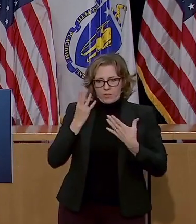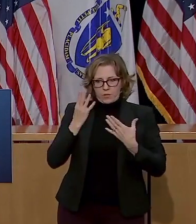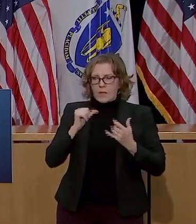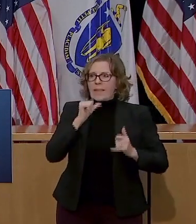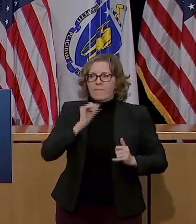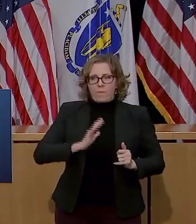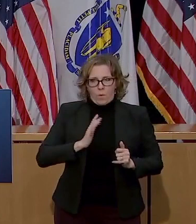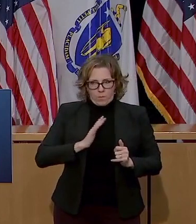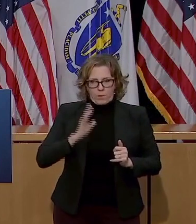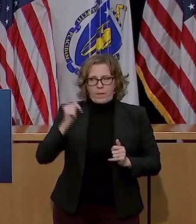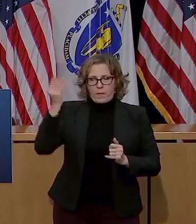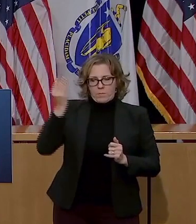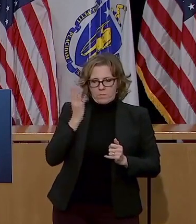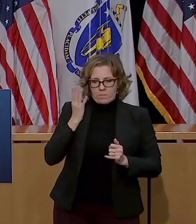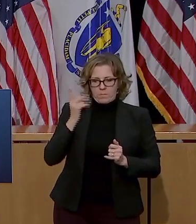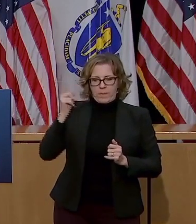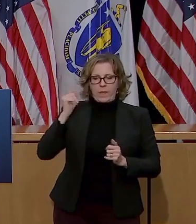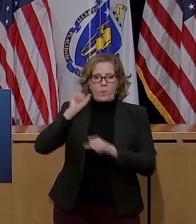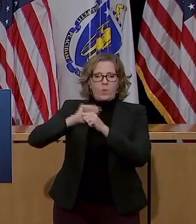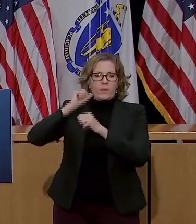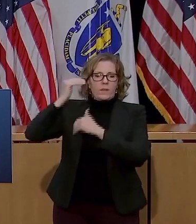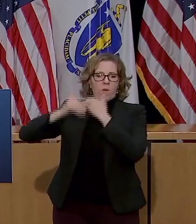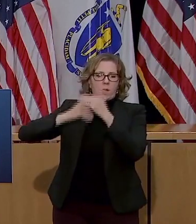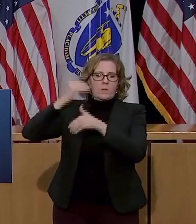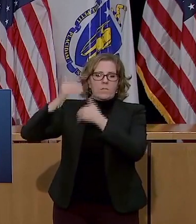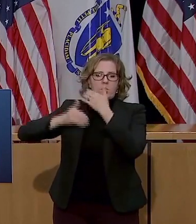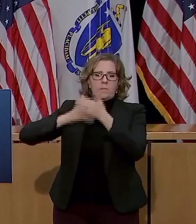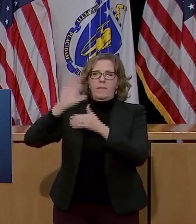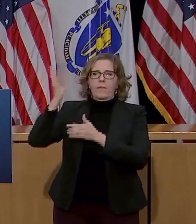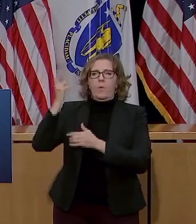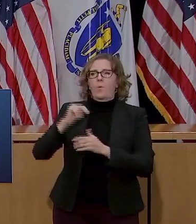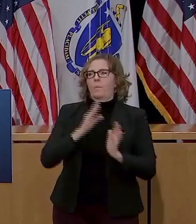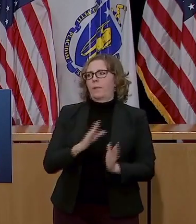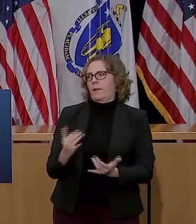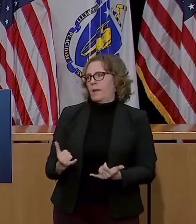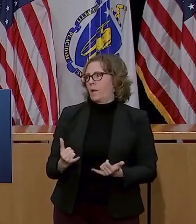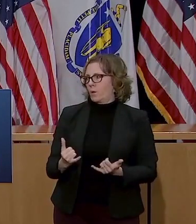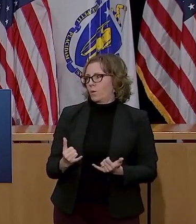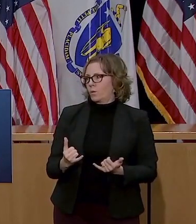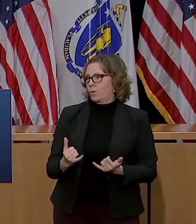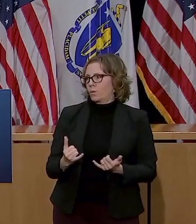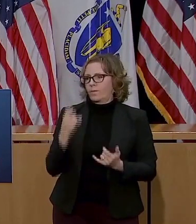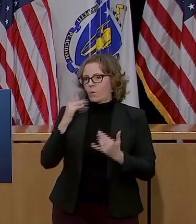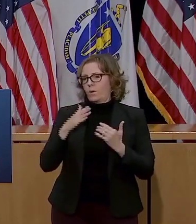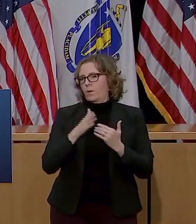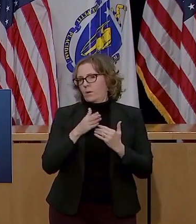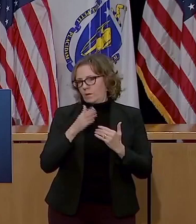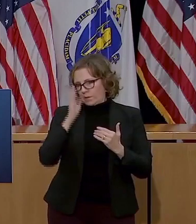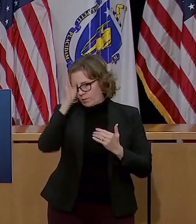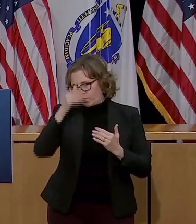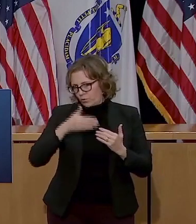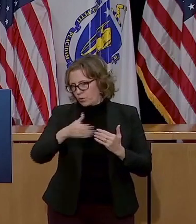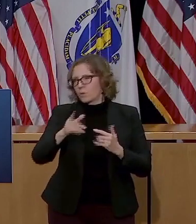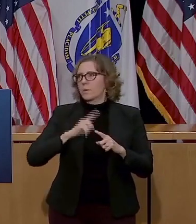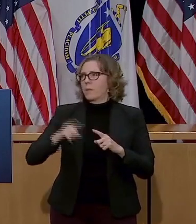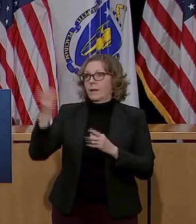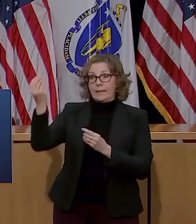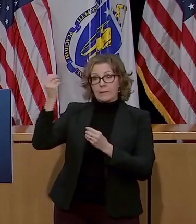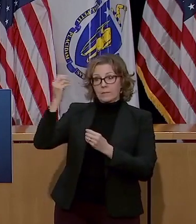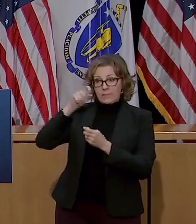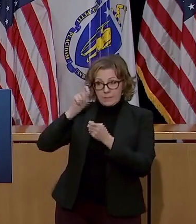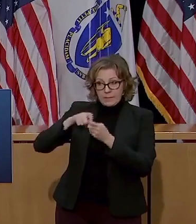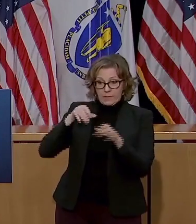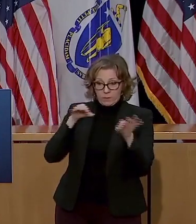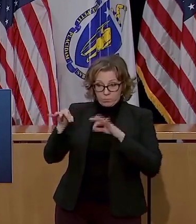working on what will be sort of their rollout plan going forward. But we haven't received specific guidance